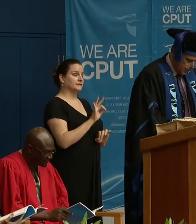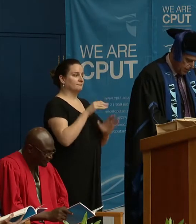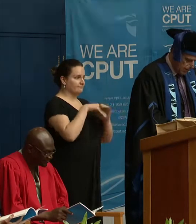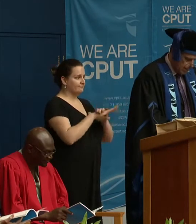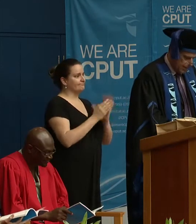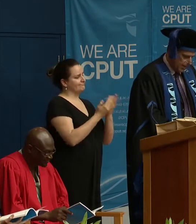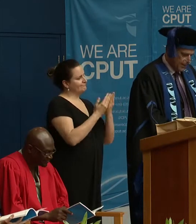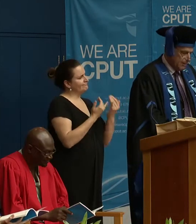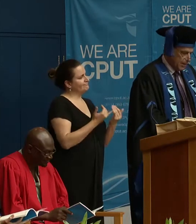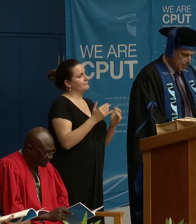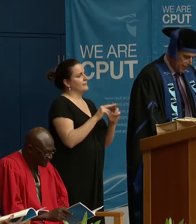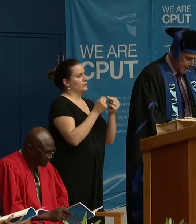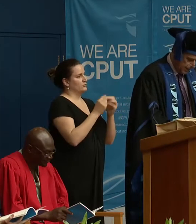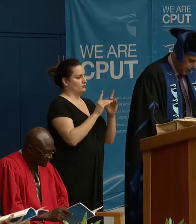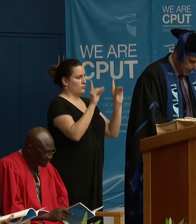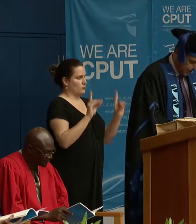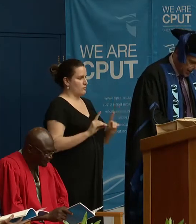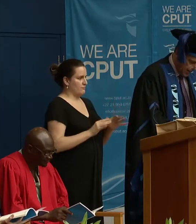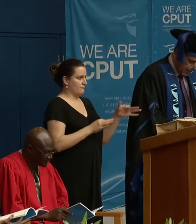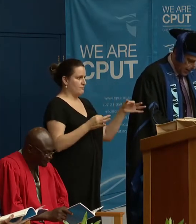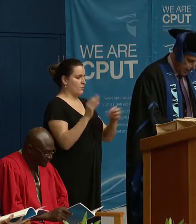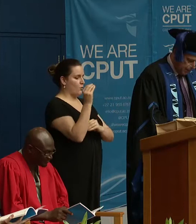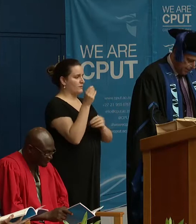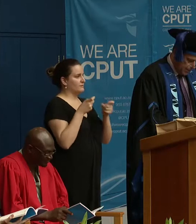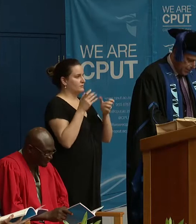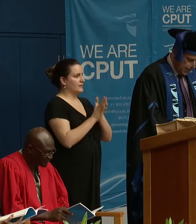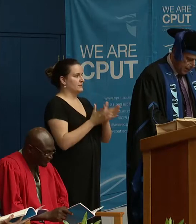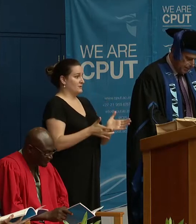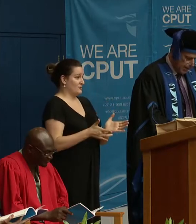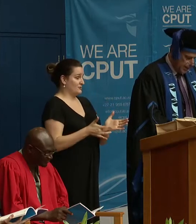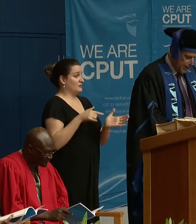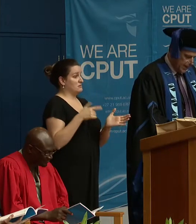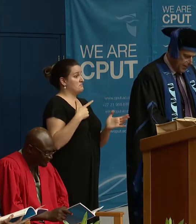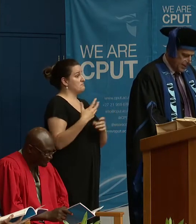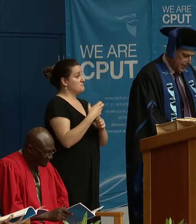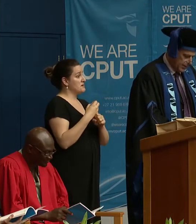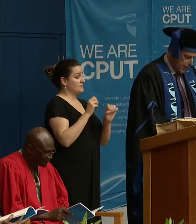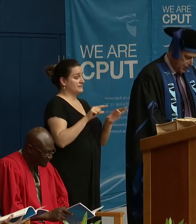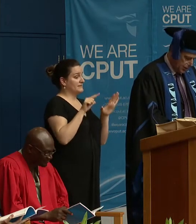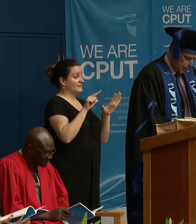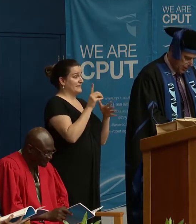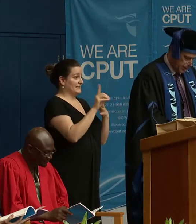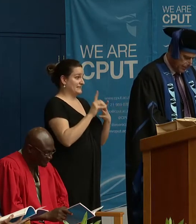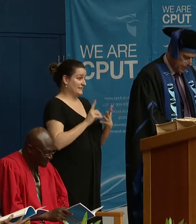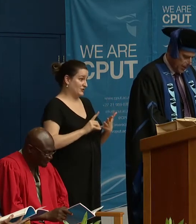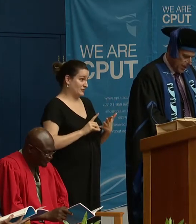National Diploma in Office Management and Technology at CPUT and obtained 17 distinctions